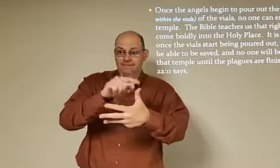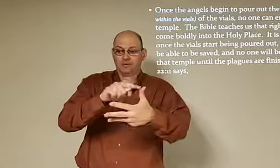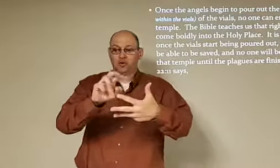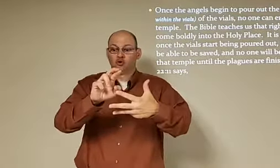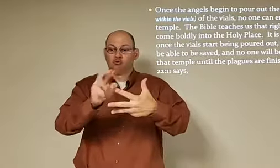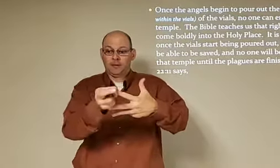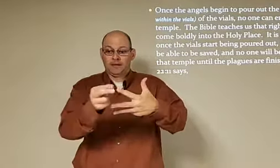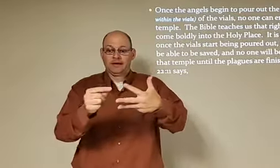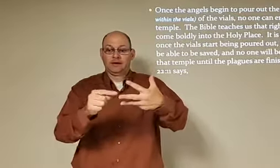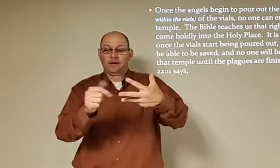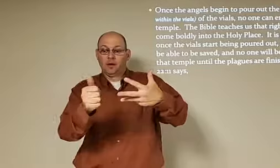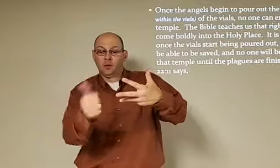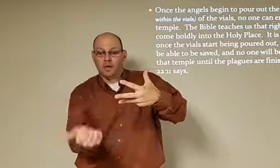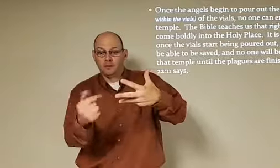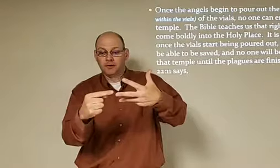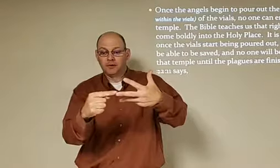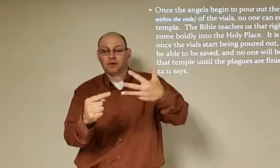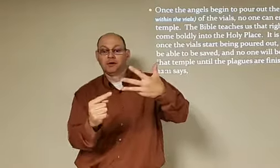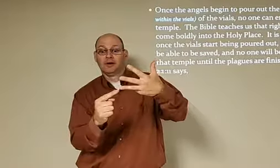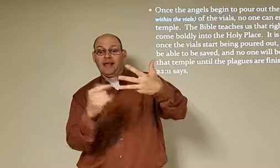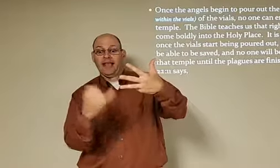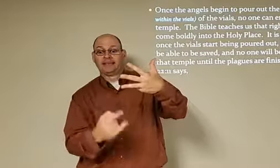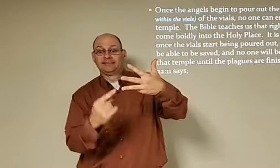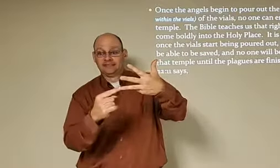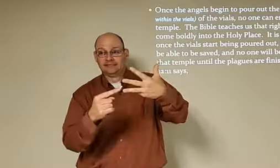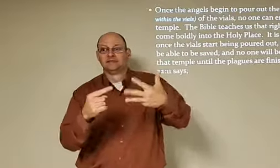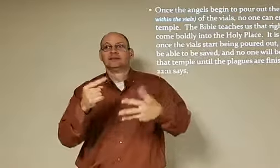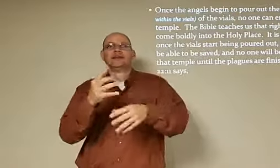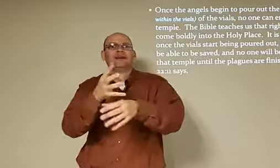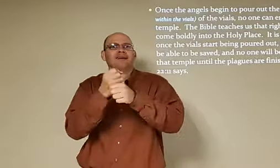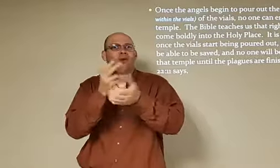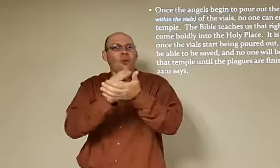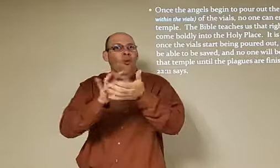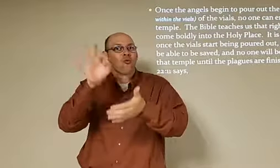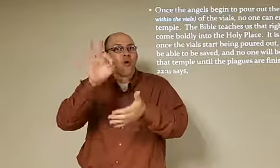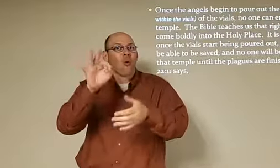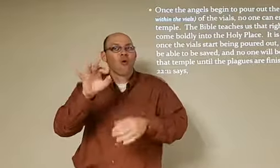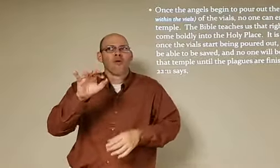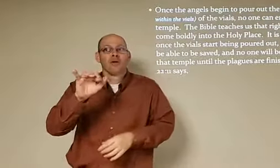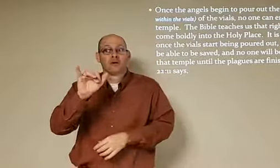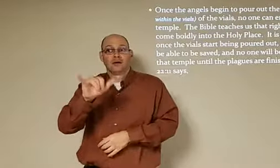So you got to believe, you got to repent, you got to be baptized in the name of Jesus, and the last thing, you get the Holy Ghost.